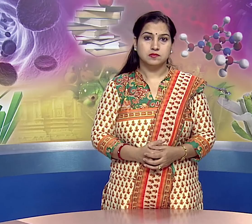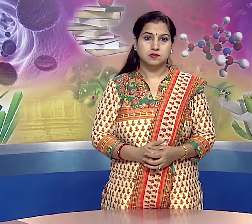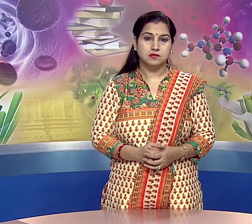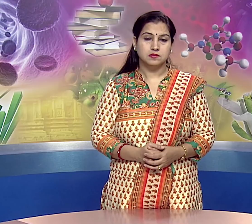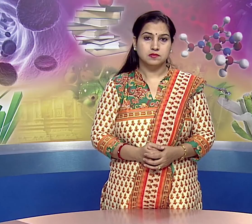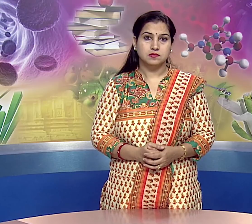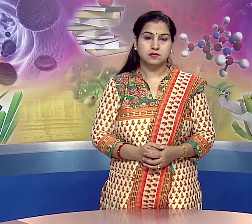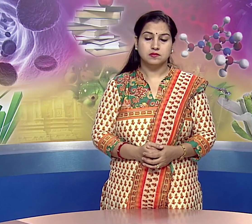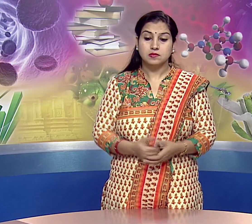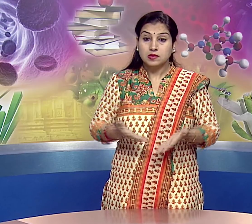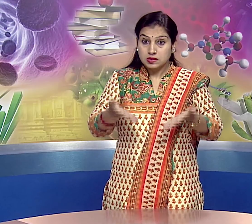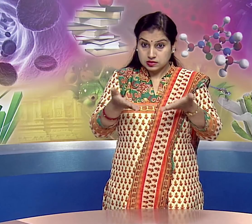To this comment